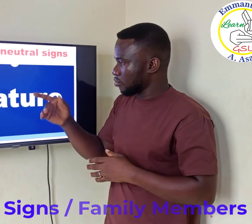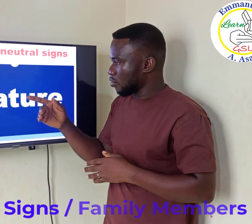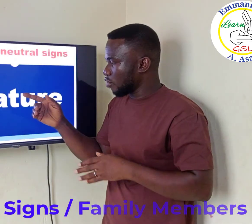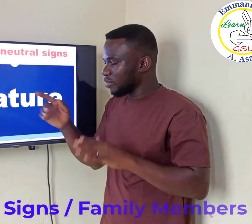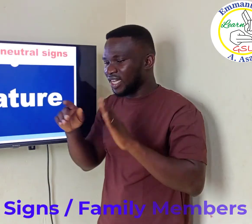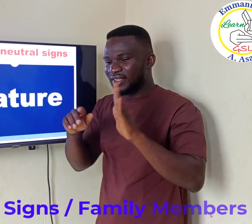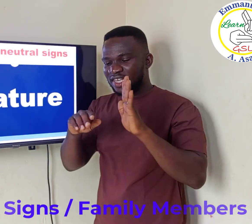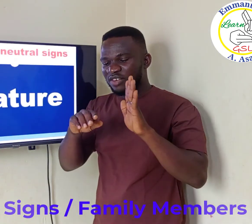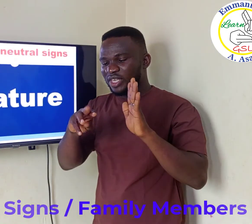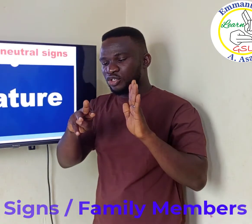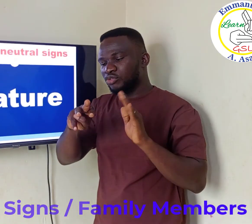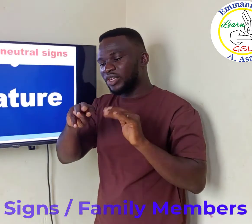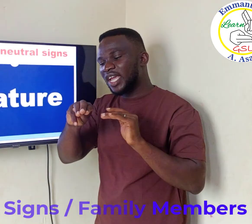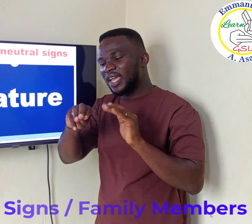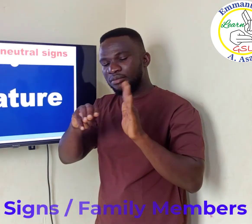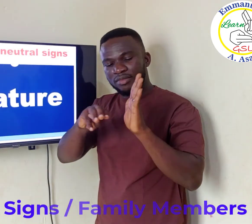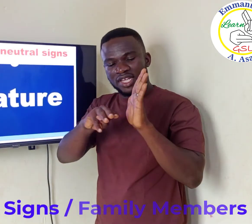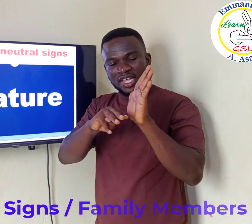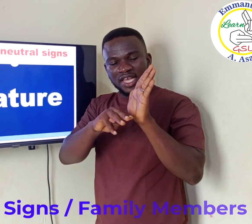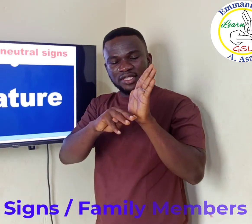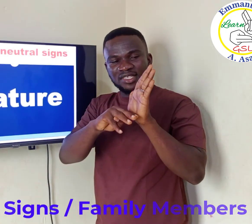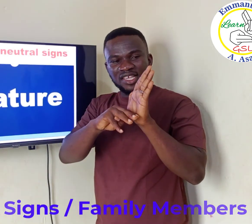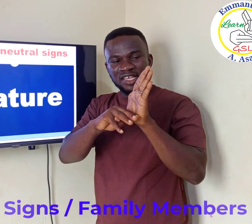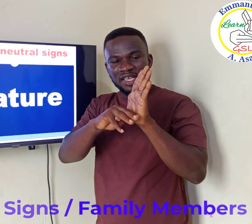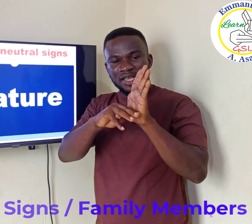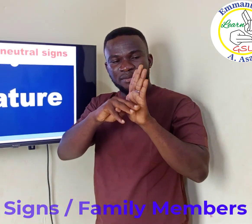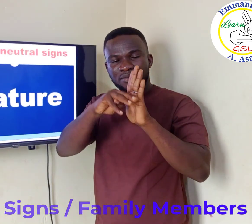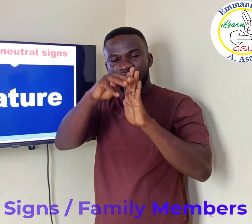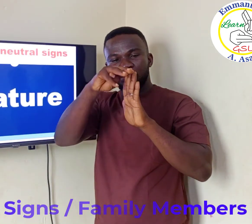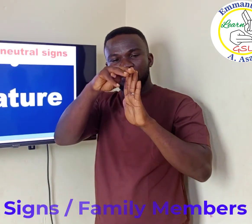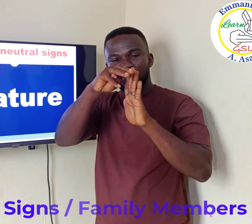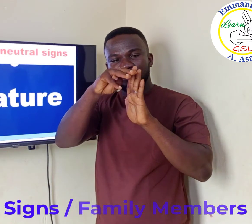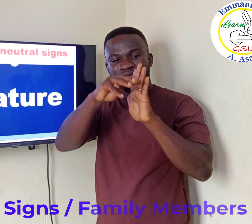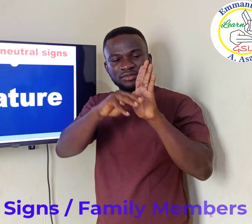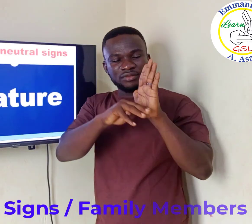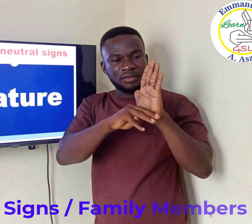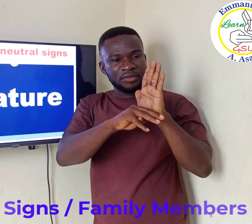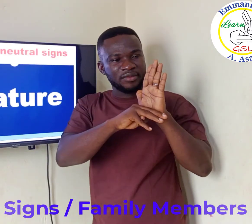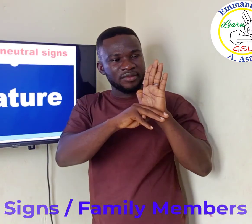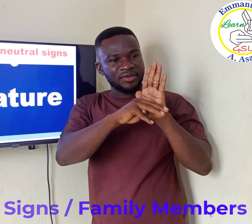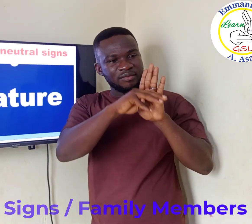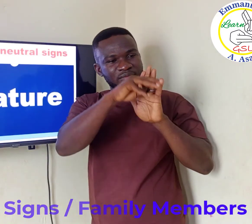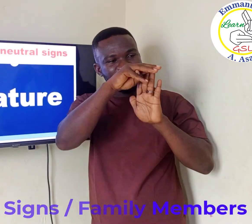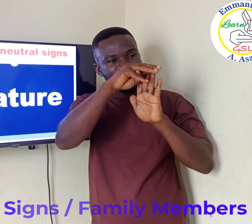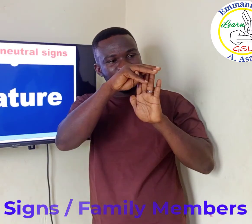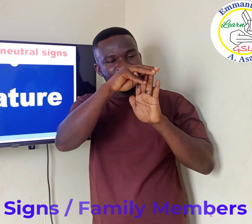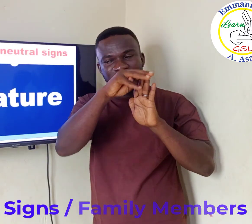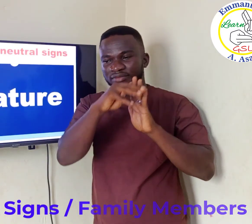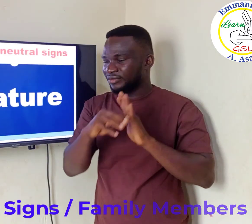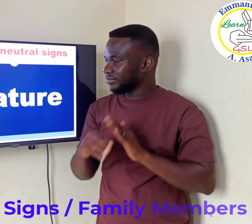or we can sign mature with an M and say mature, mature.